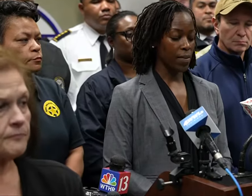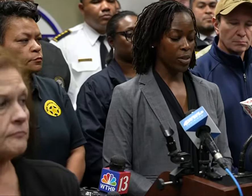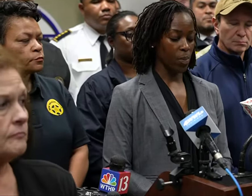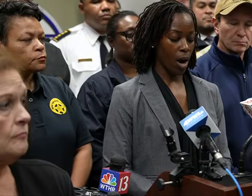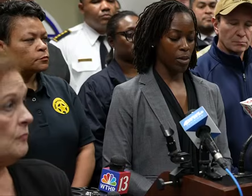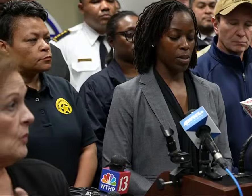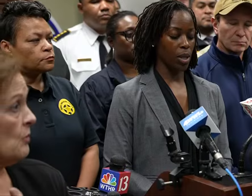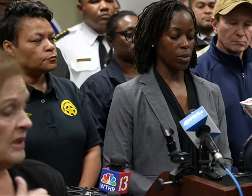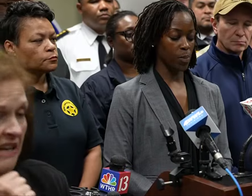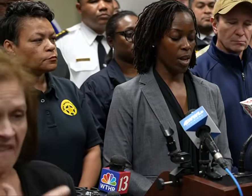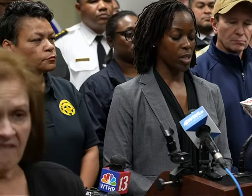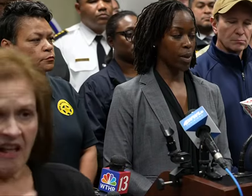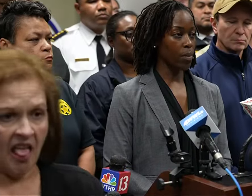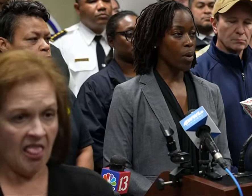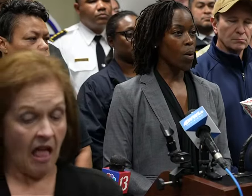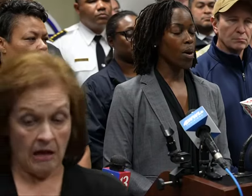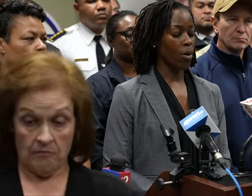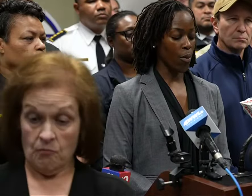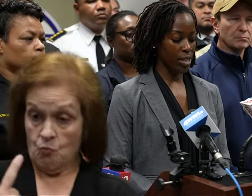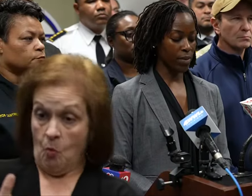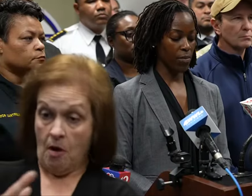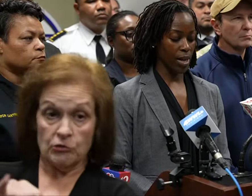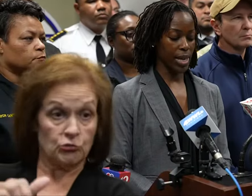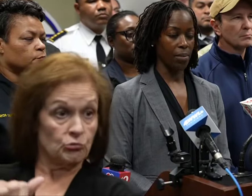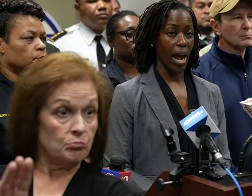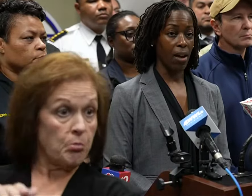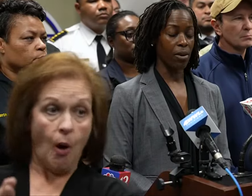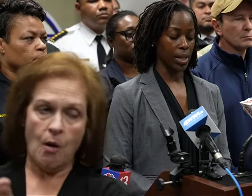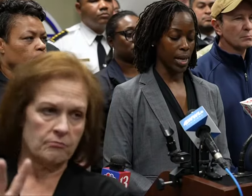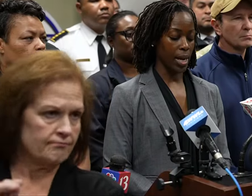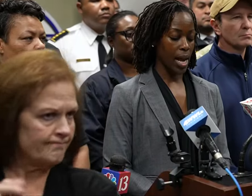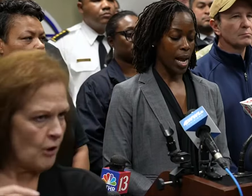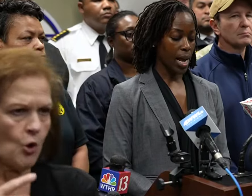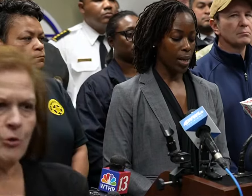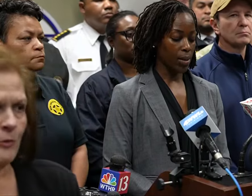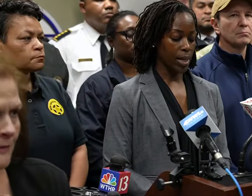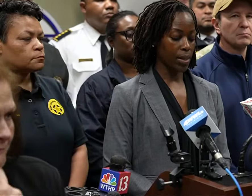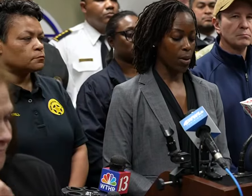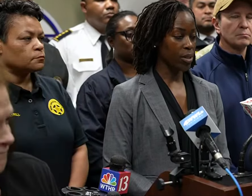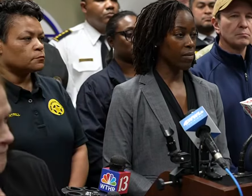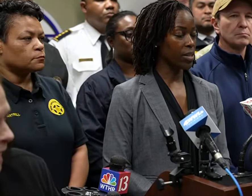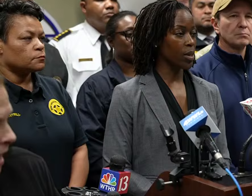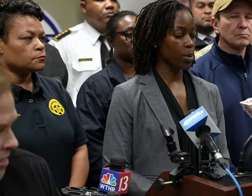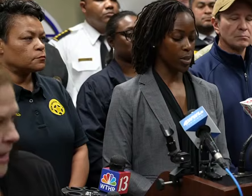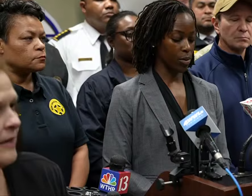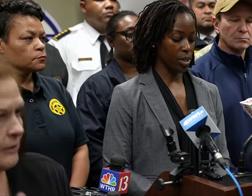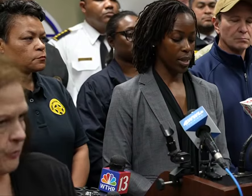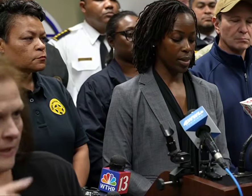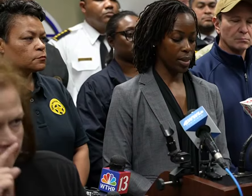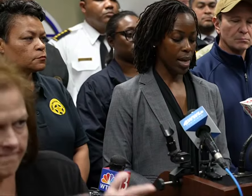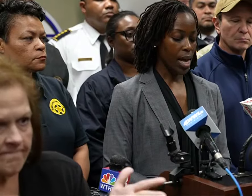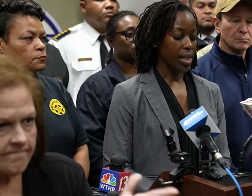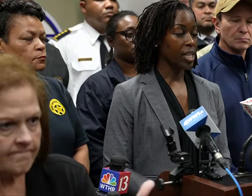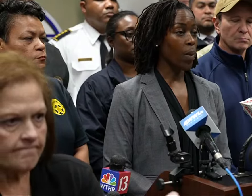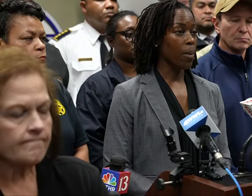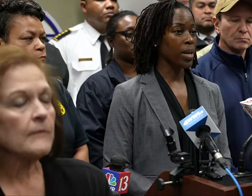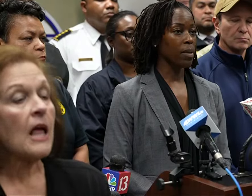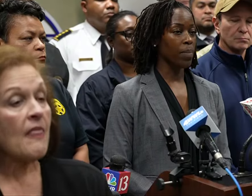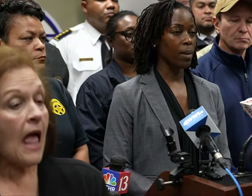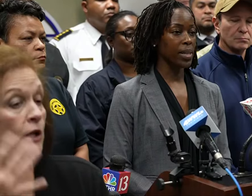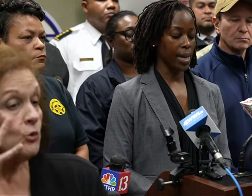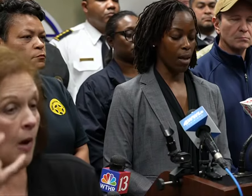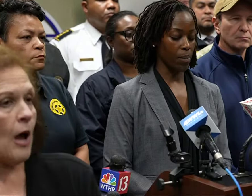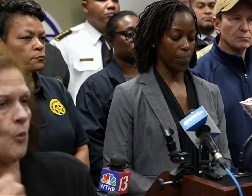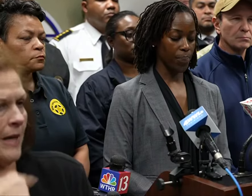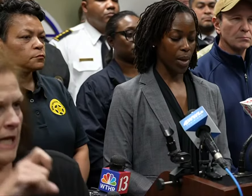I believe that Jabbar was solely responsible. We are aggressively running down every lead, including those of his known associates. That's why we need